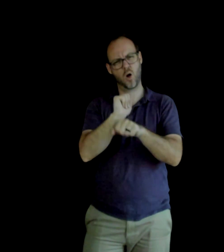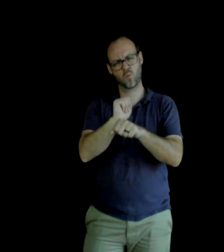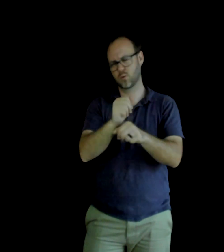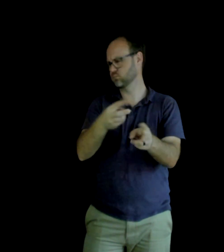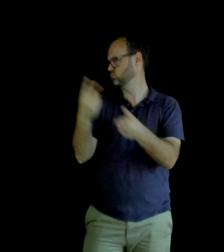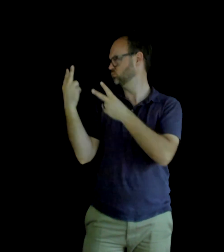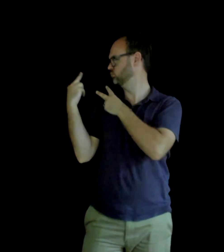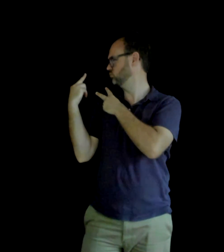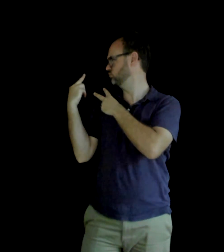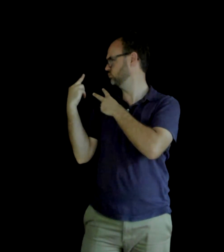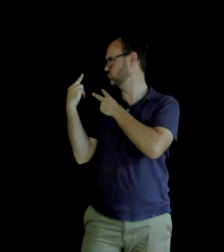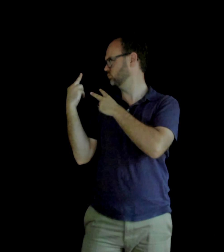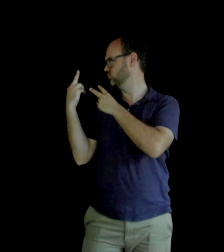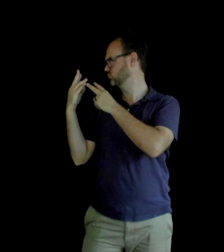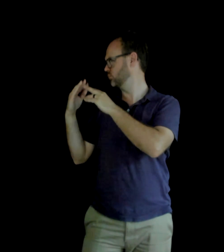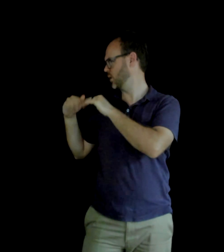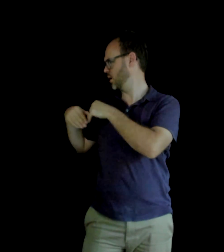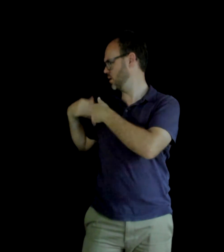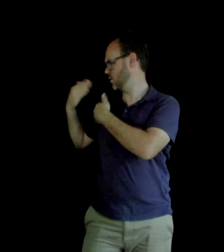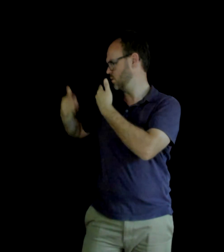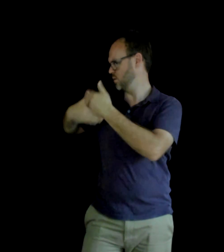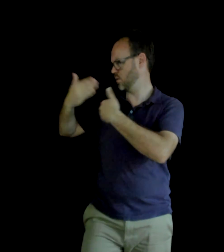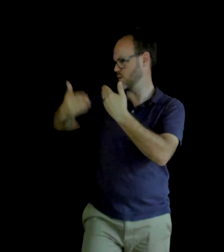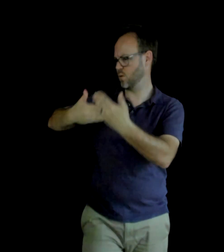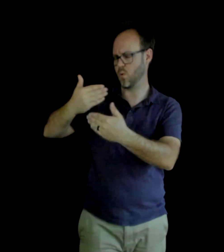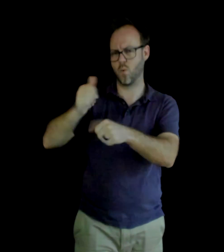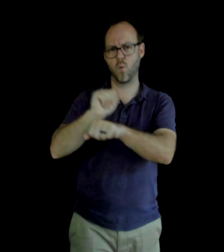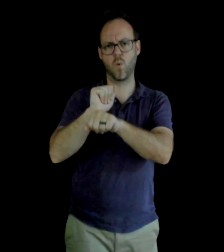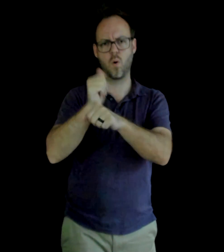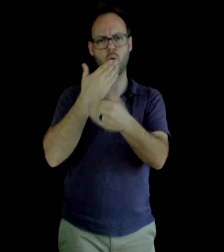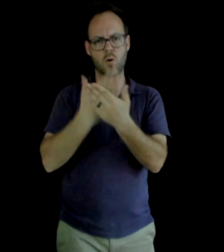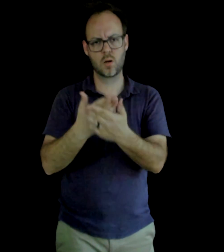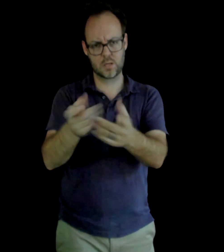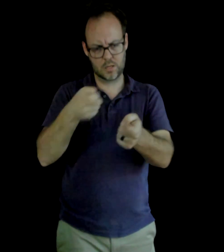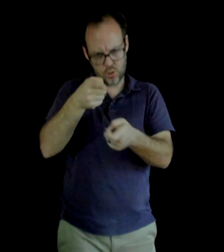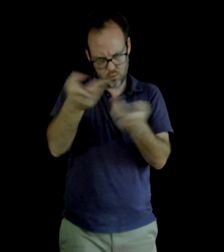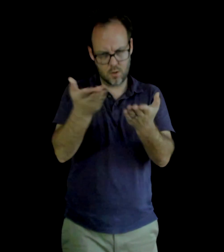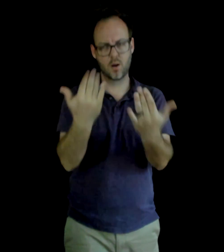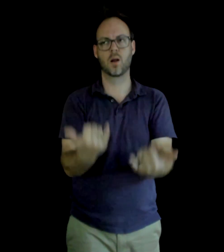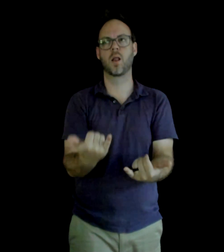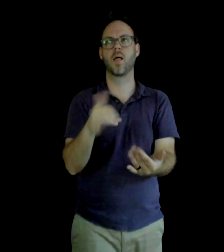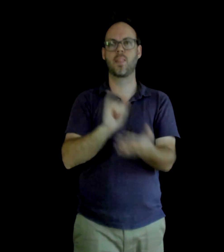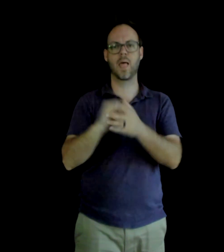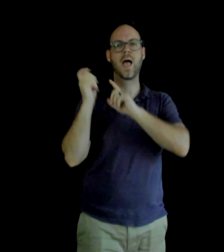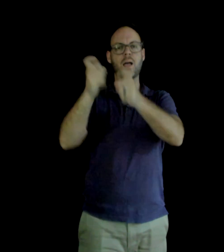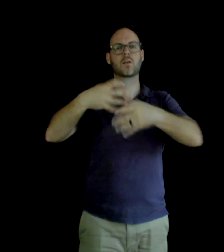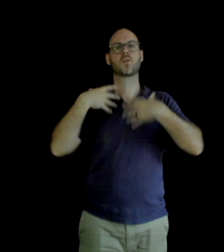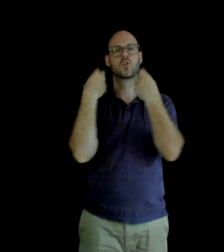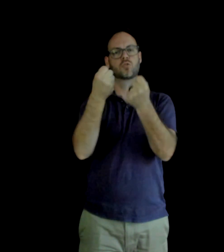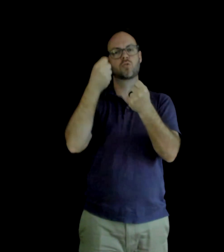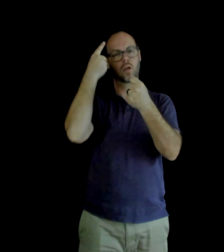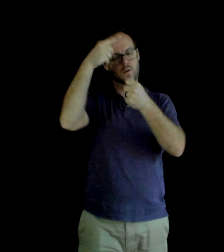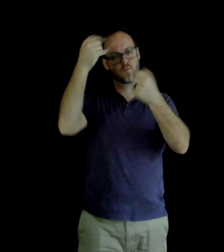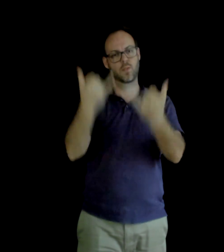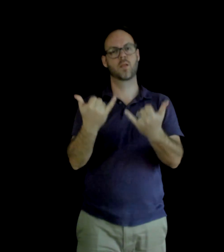worked in your past and how he's made everything work for good to get you where you are today, that gives you strength for the